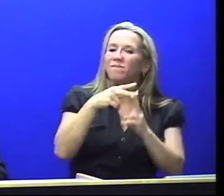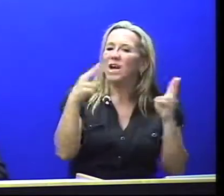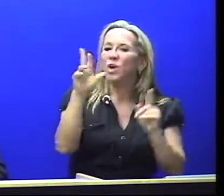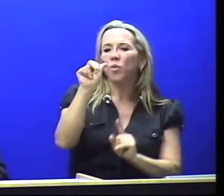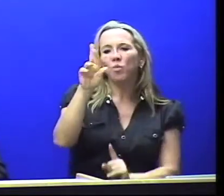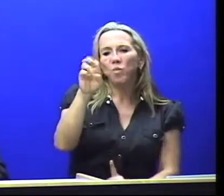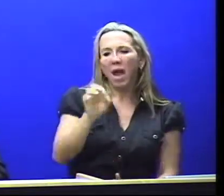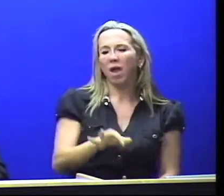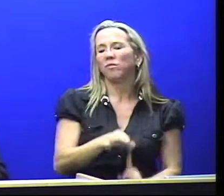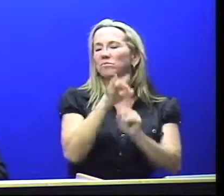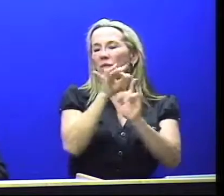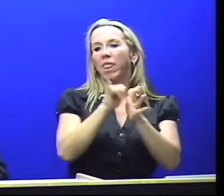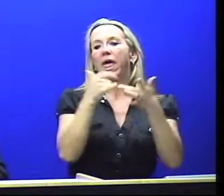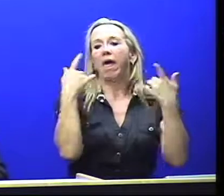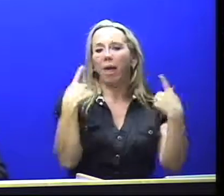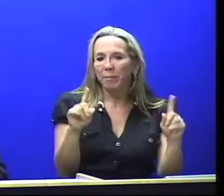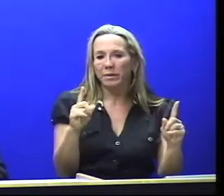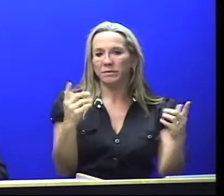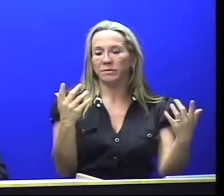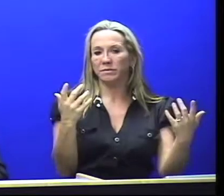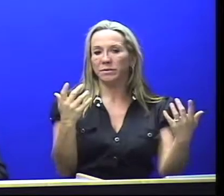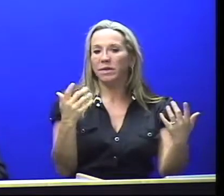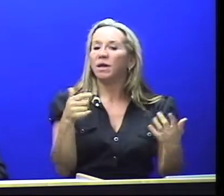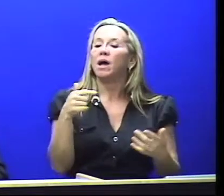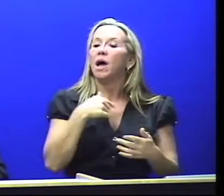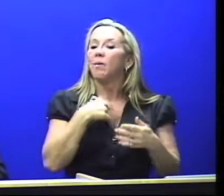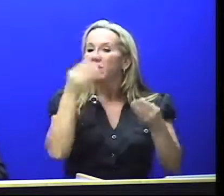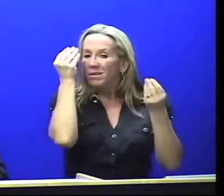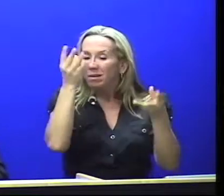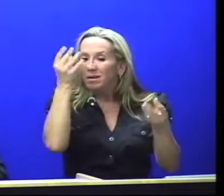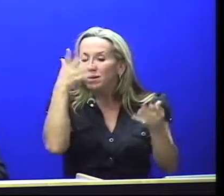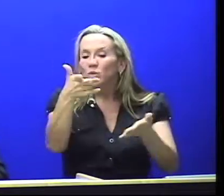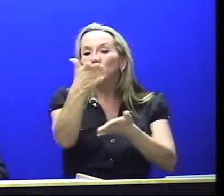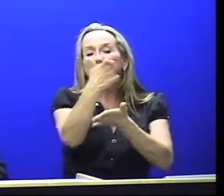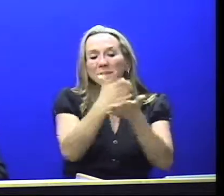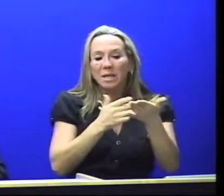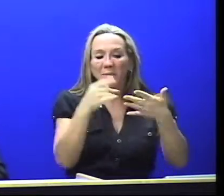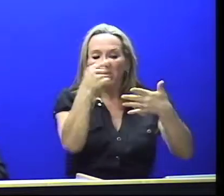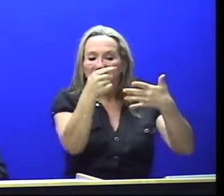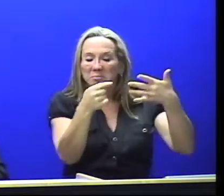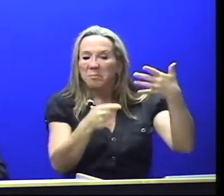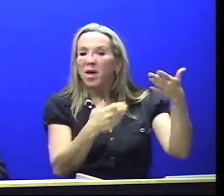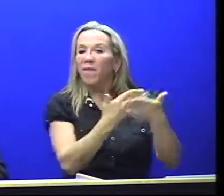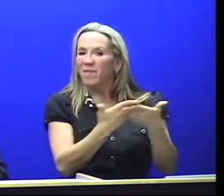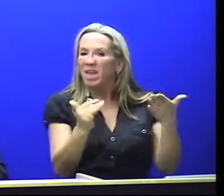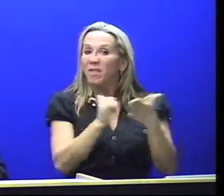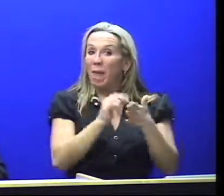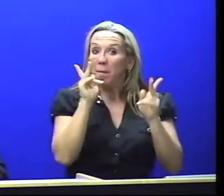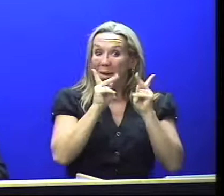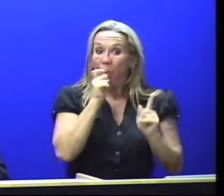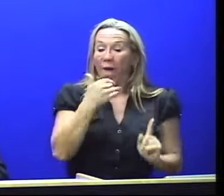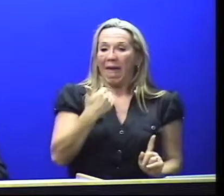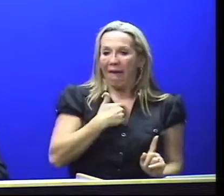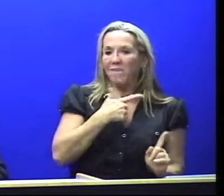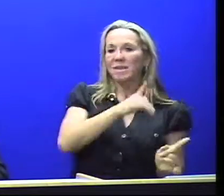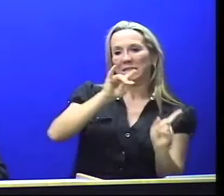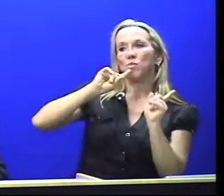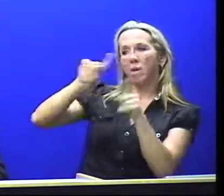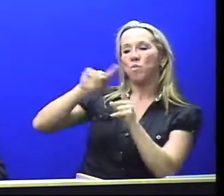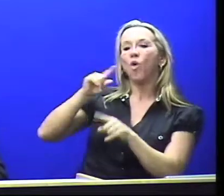happens. These are just some of the things that people report when they're